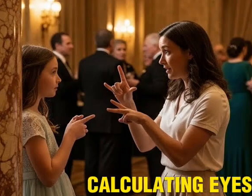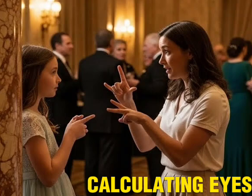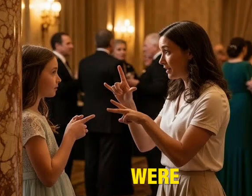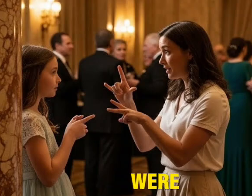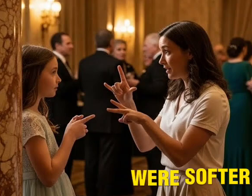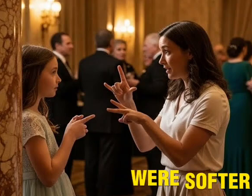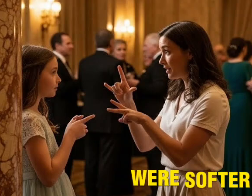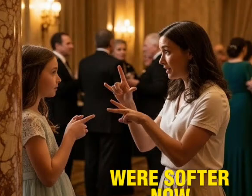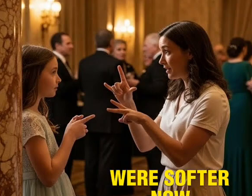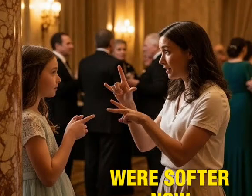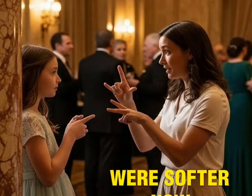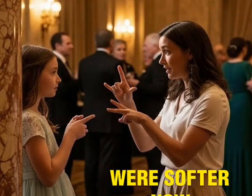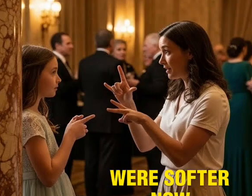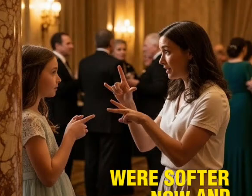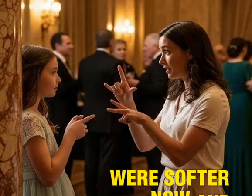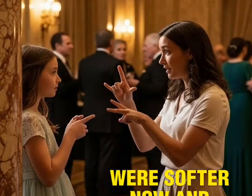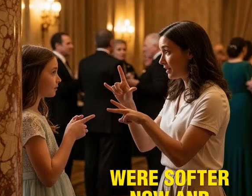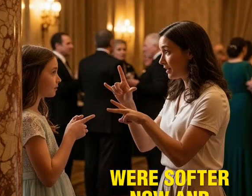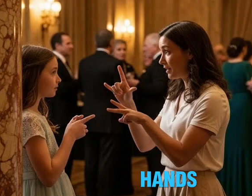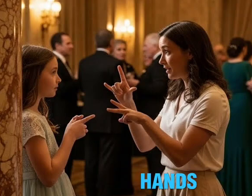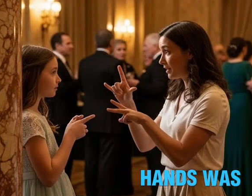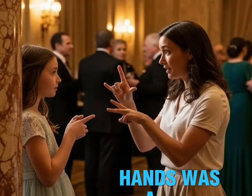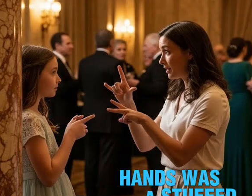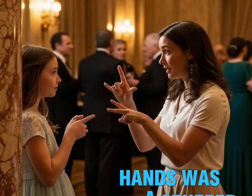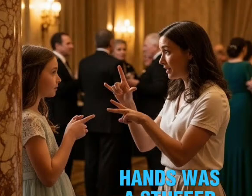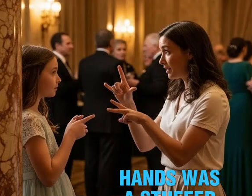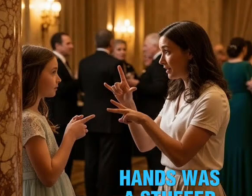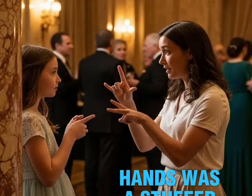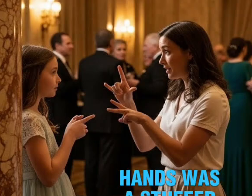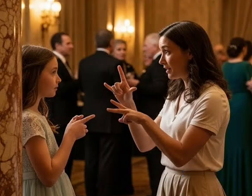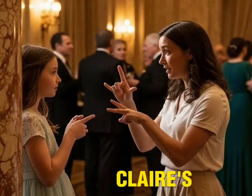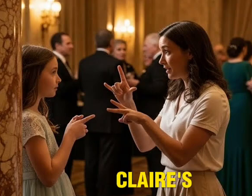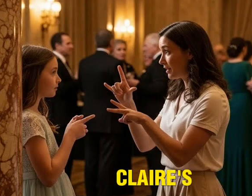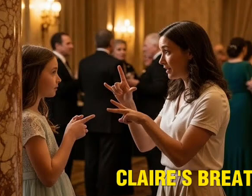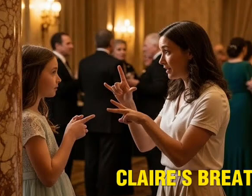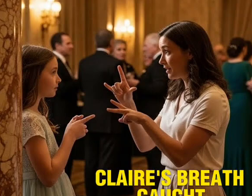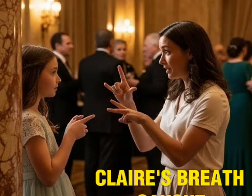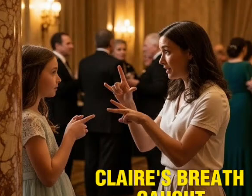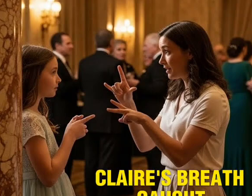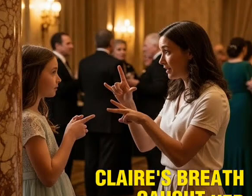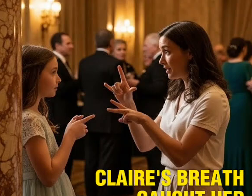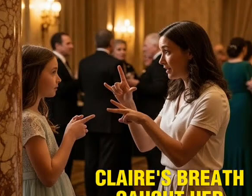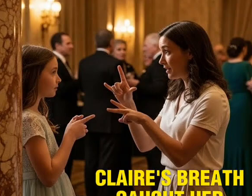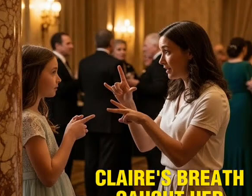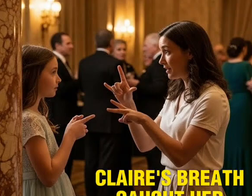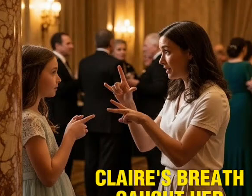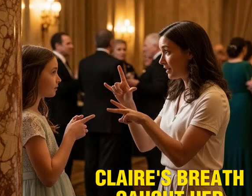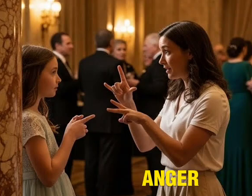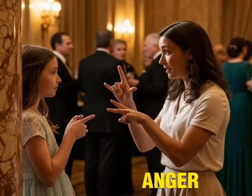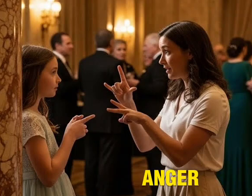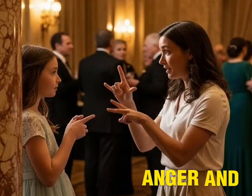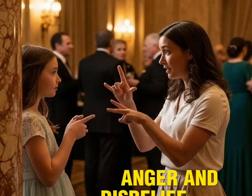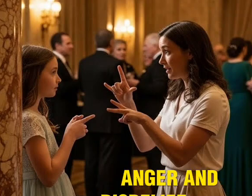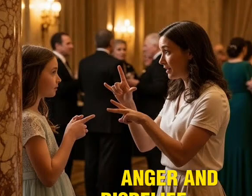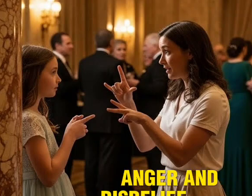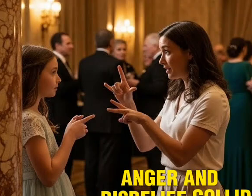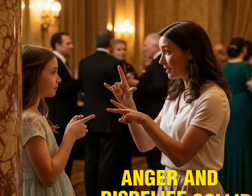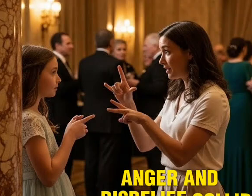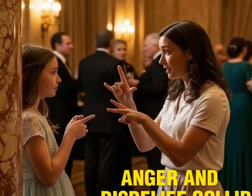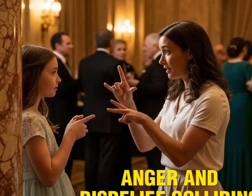were softer now. And in his hands was a stuffed lion. Claire's breath caught, her heart pounded, anger and disbelief colliding inside